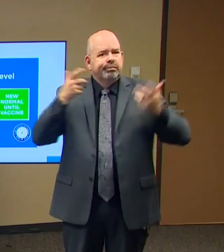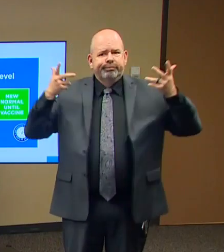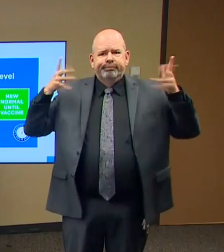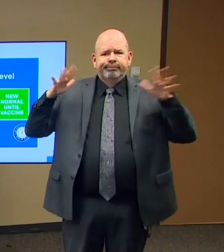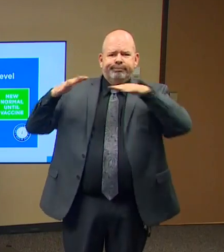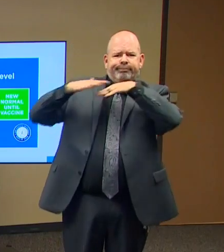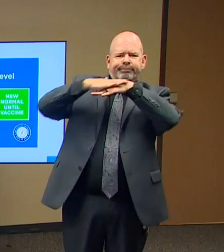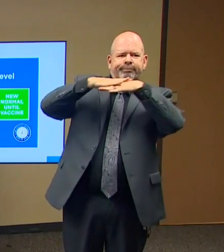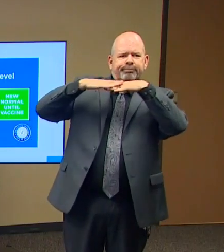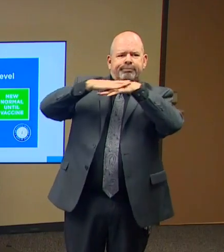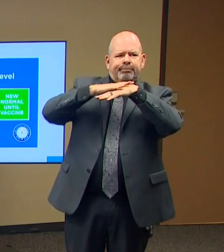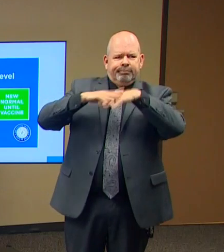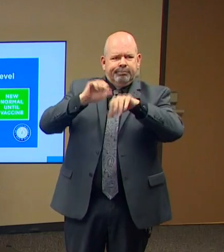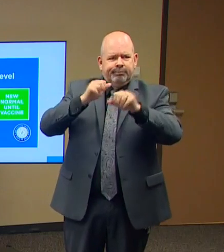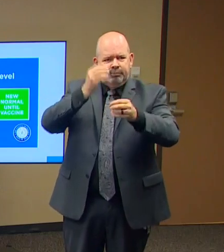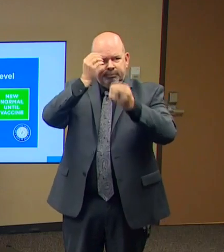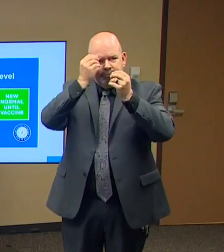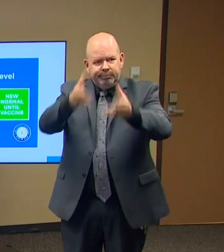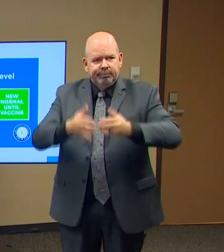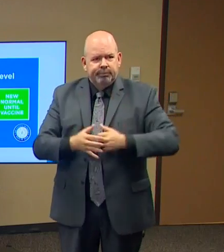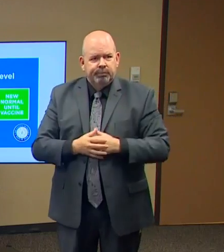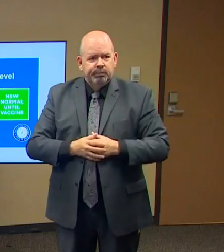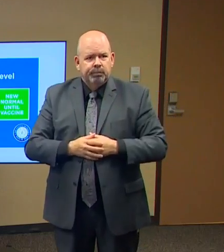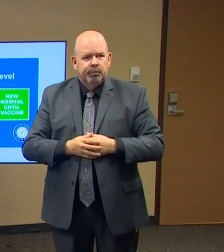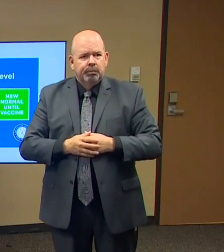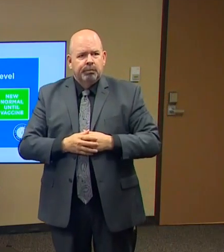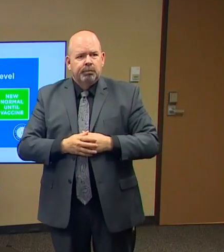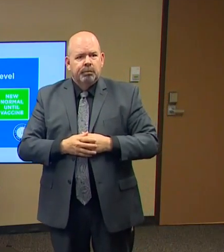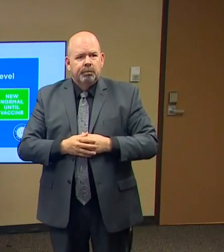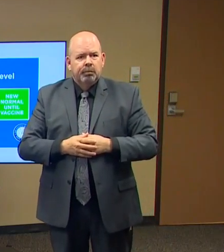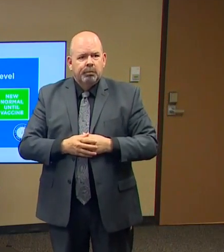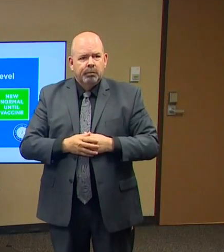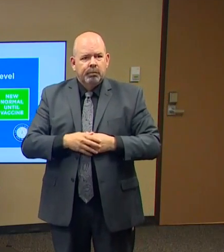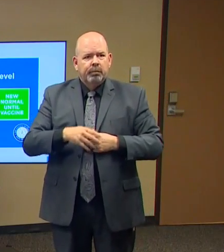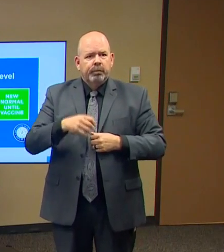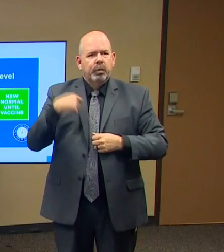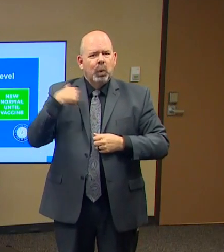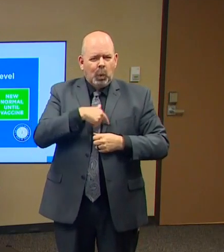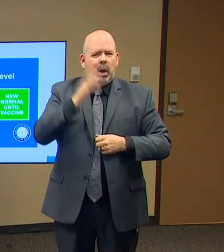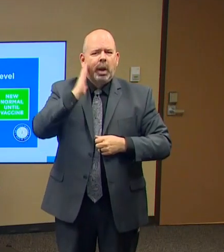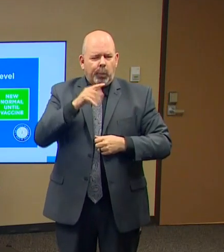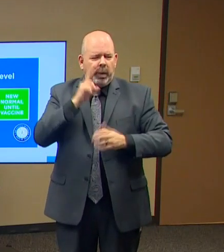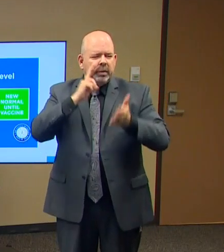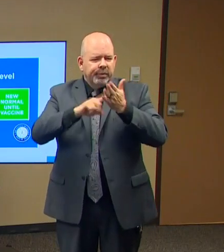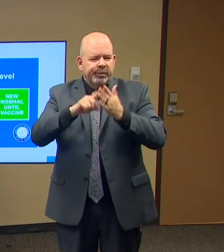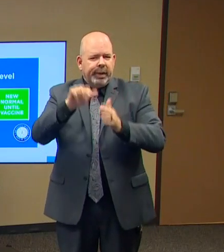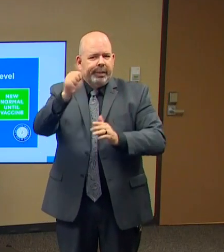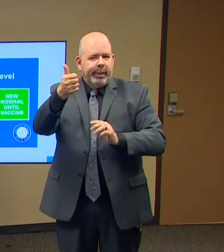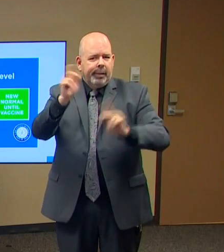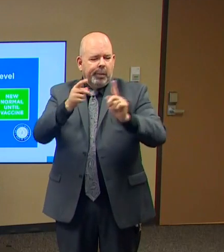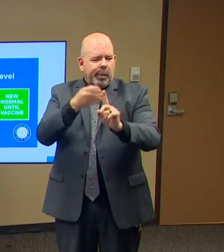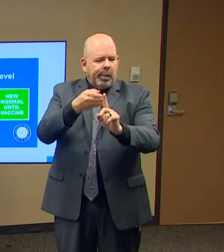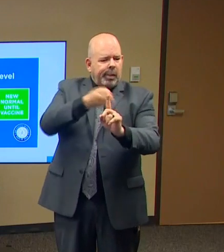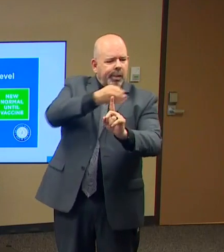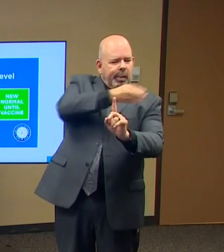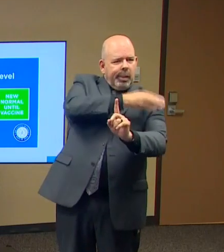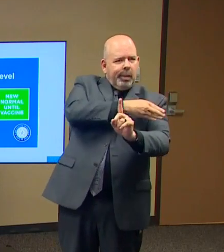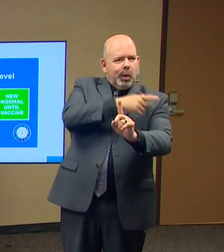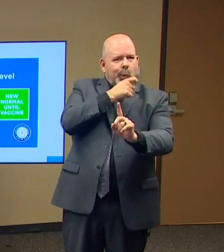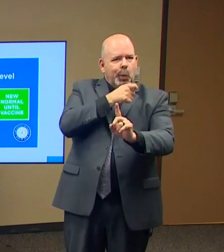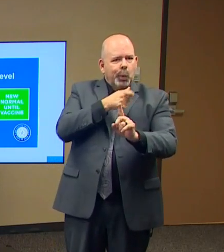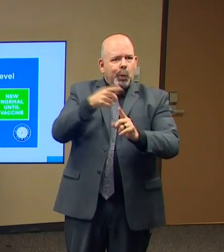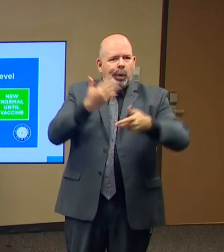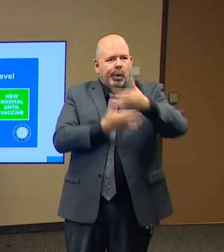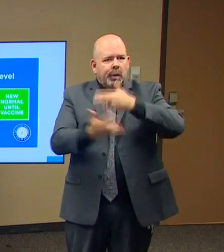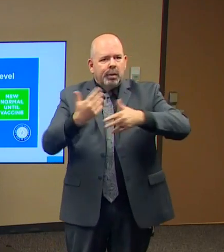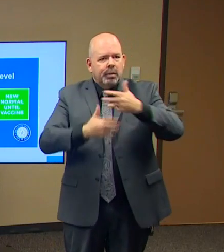people. But if a person is going to a group setting of 150 people and they're